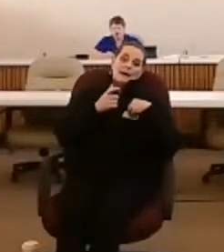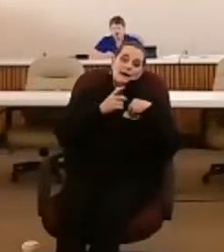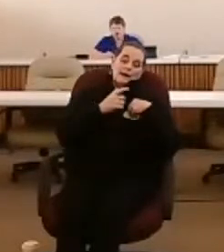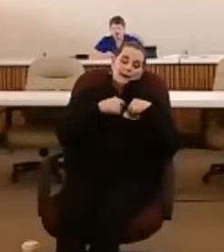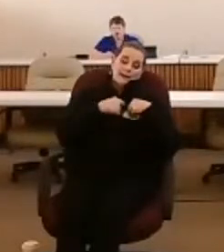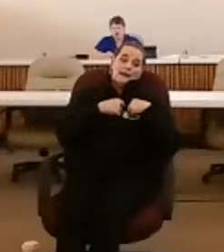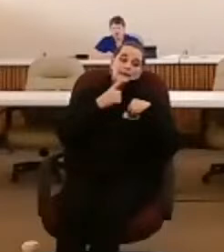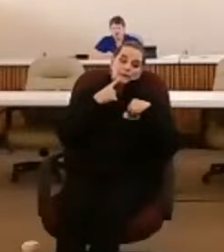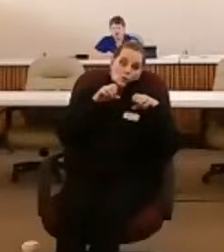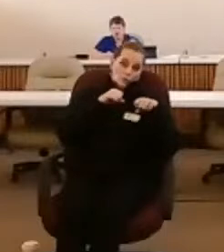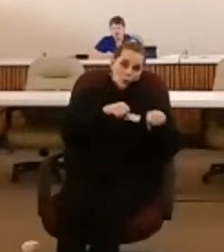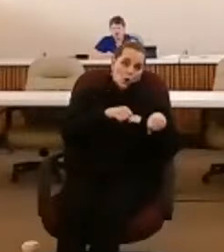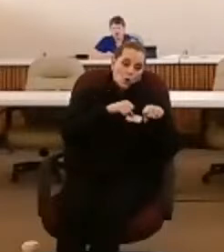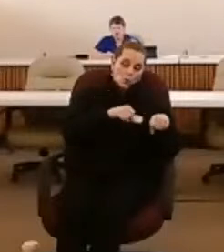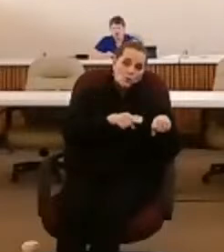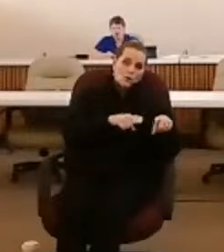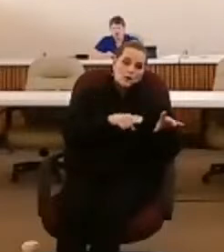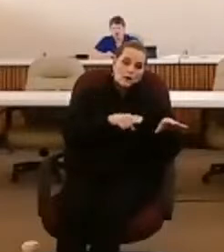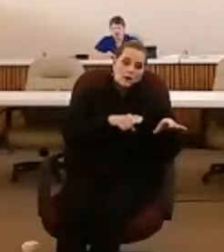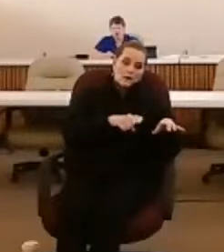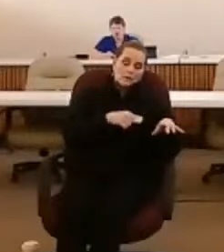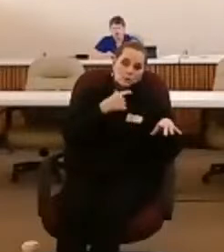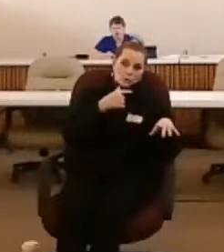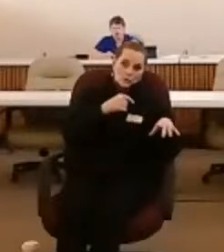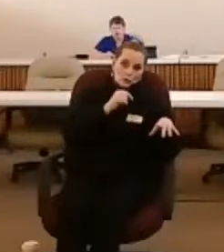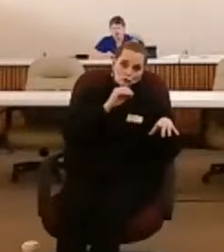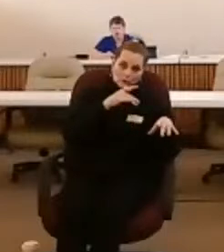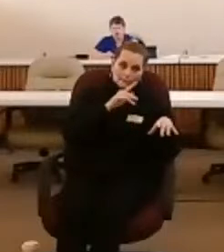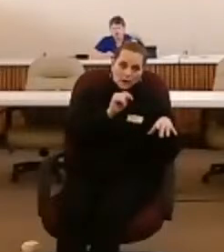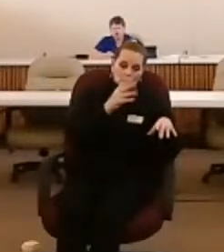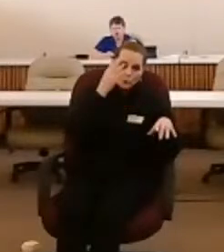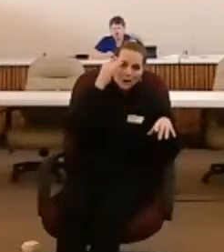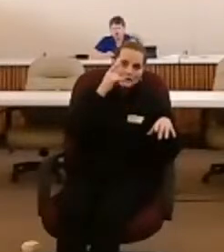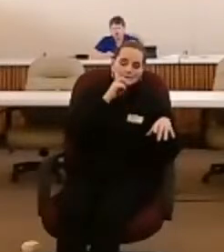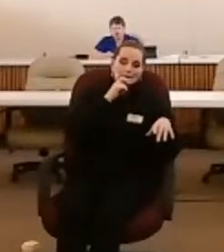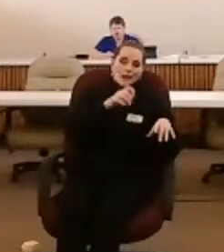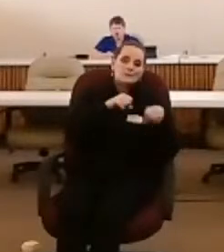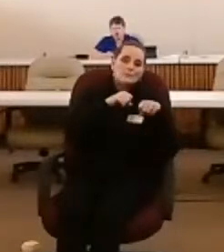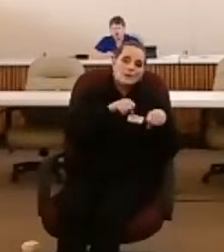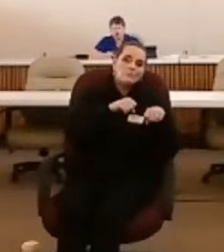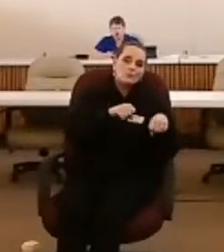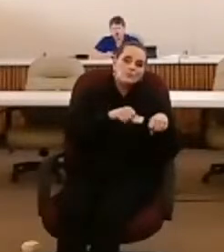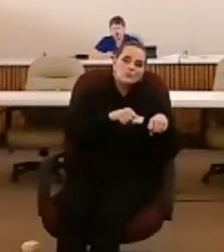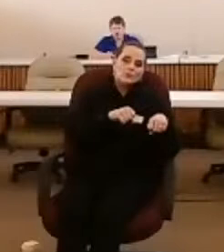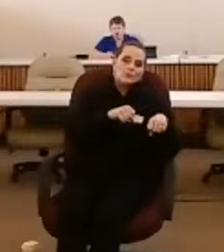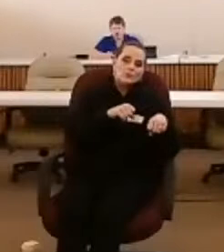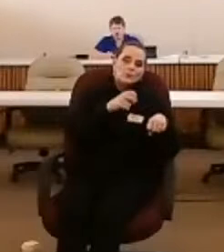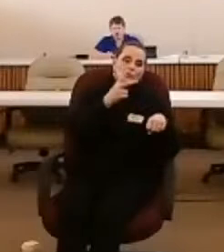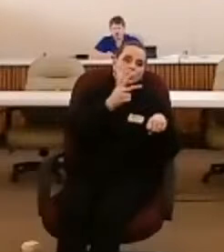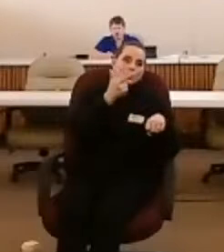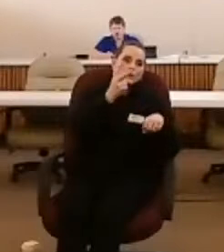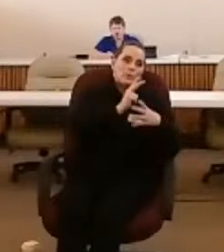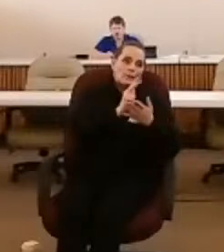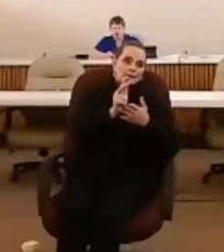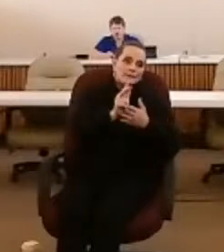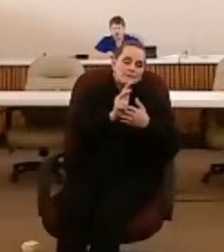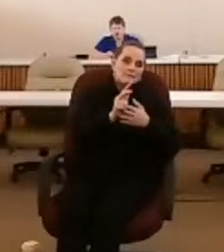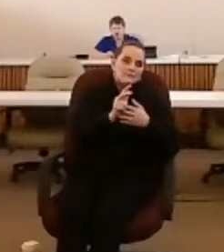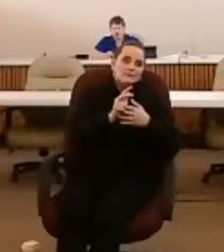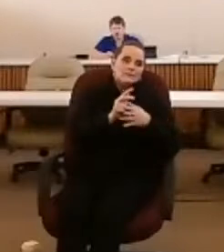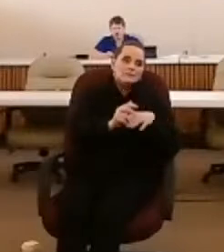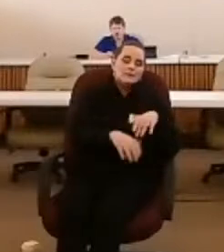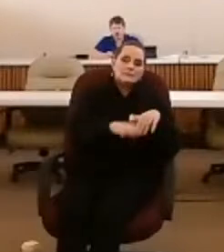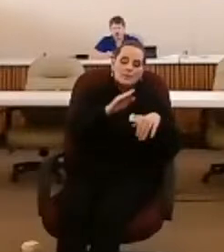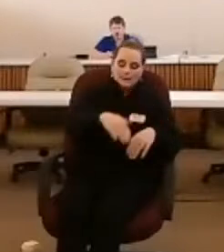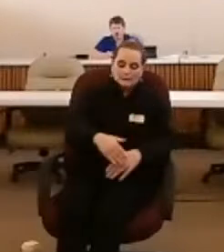there and mow the green belt because it hasn't been mowed for, I don't know, maybe what, 2-3 weeks? It's up past the heat.